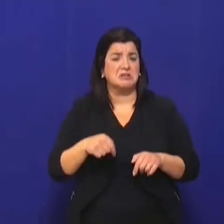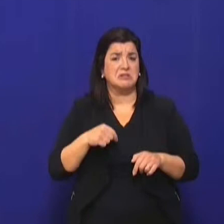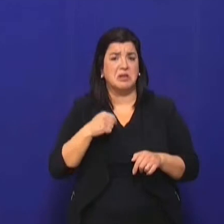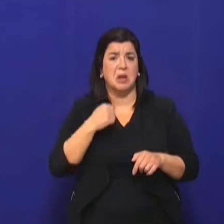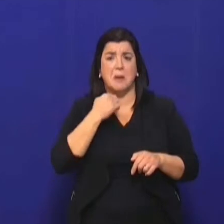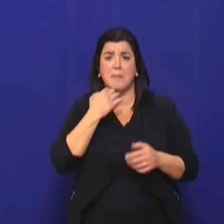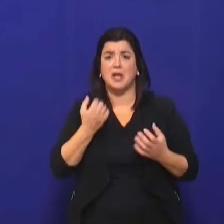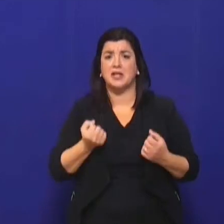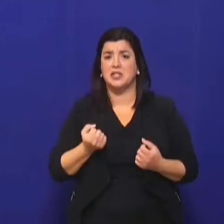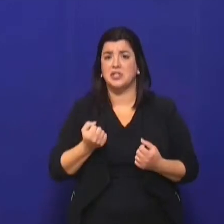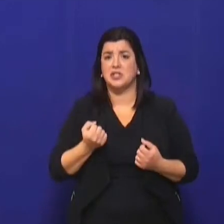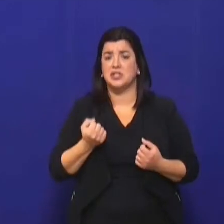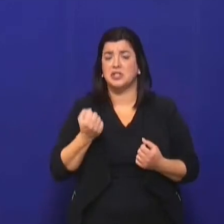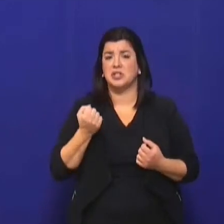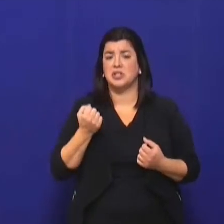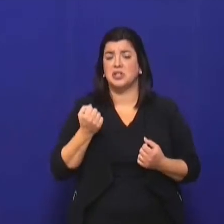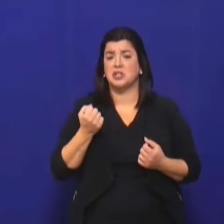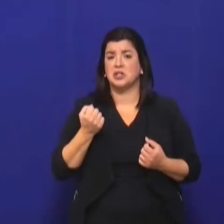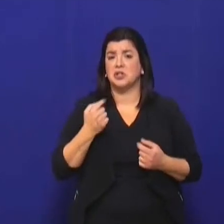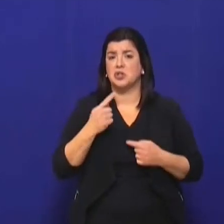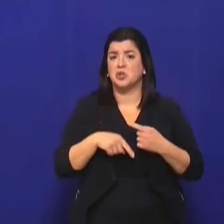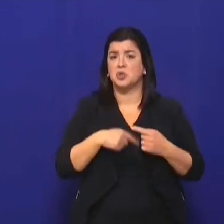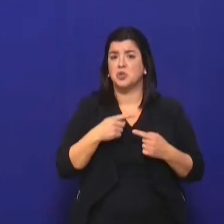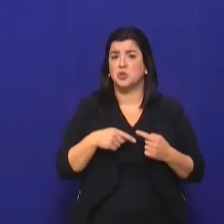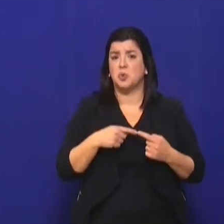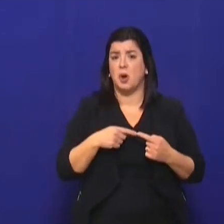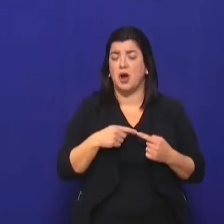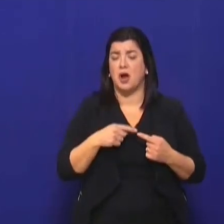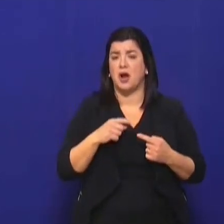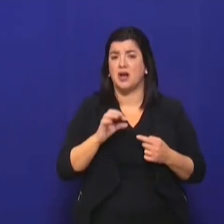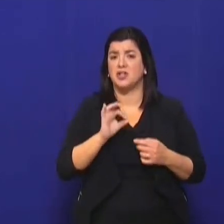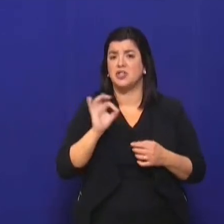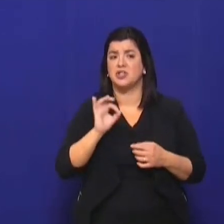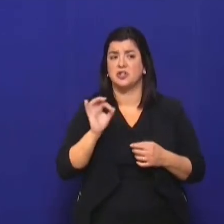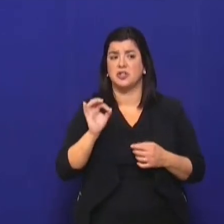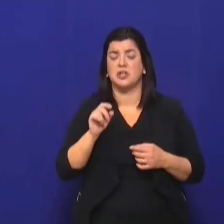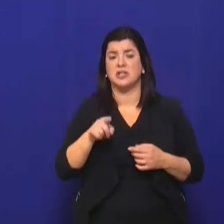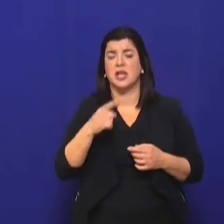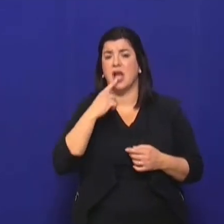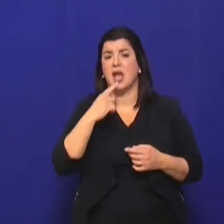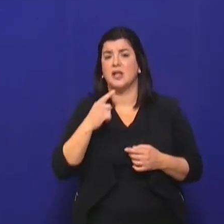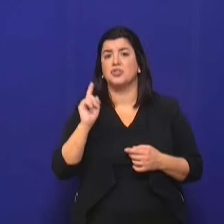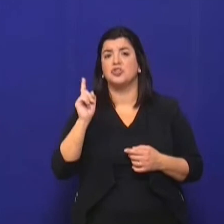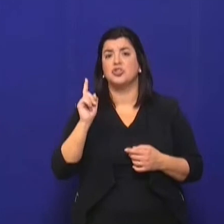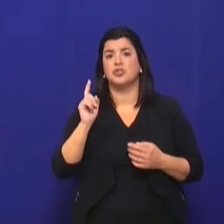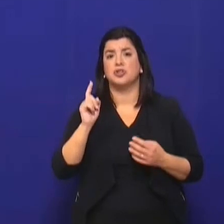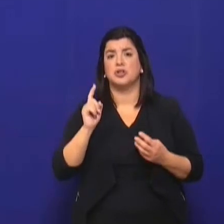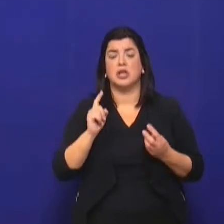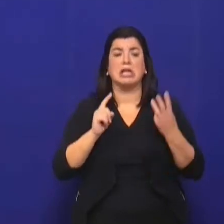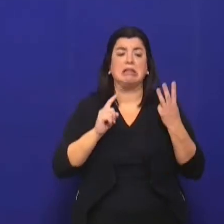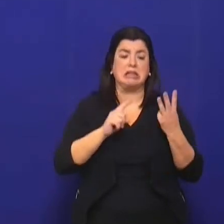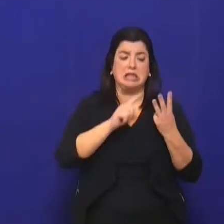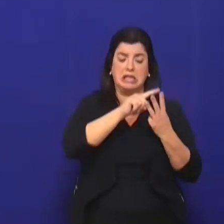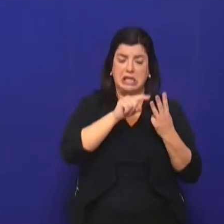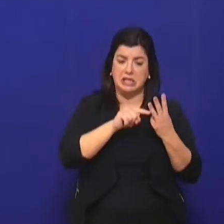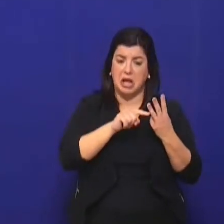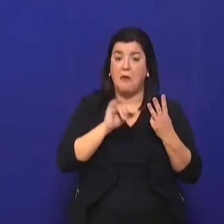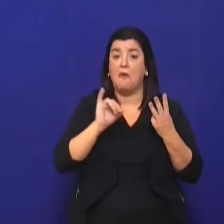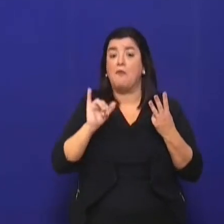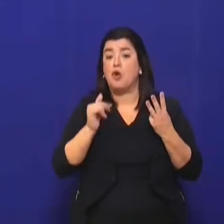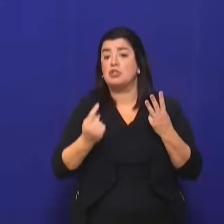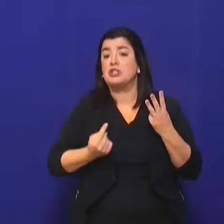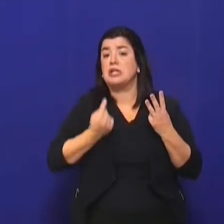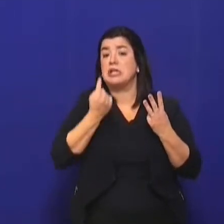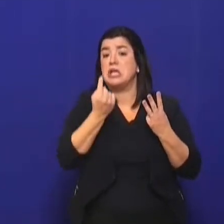każi tal-COVID-19 ikux ġejjin mill-varjant f'Malta. L-ewwel semmejtilna li instabu għadna bil-każi li semmejtu ftit